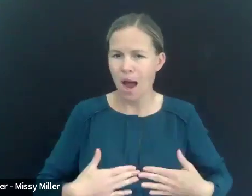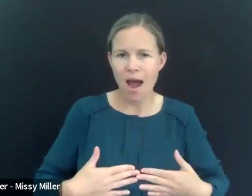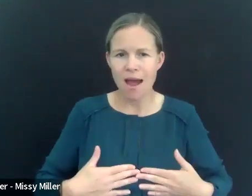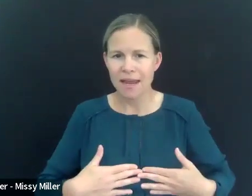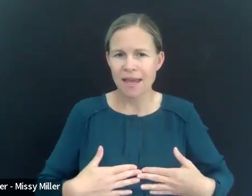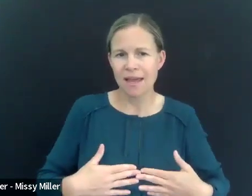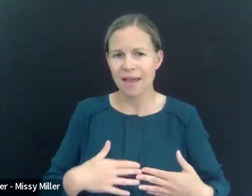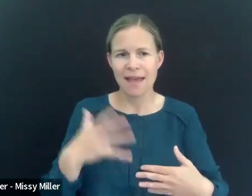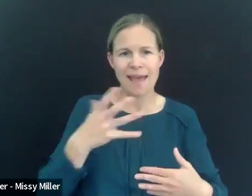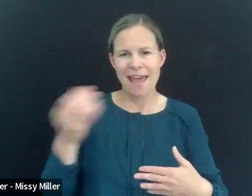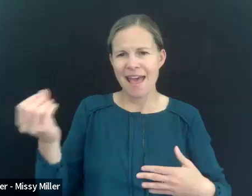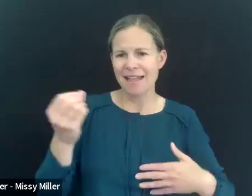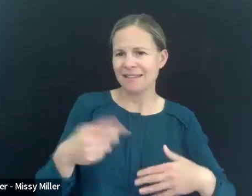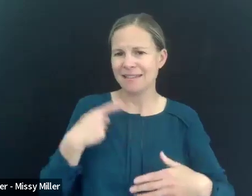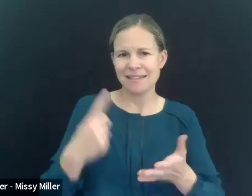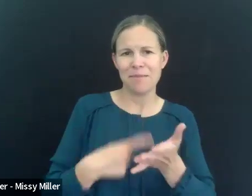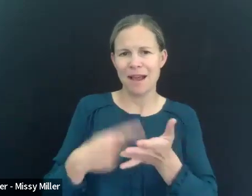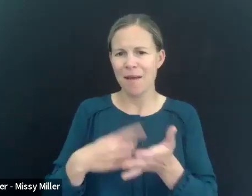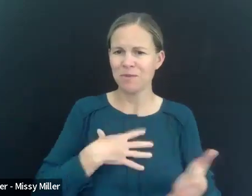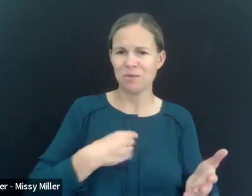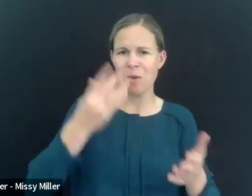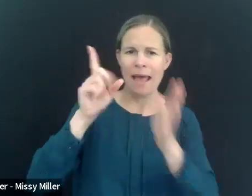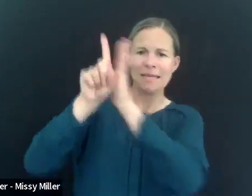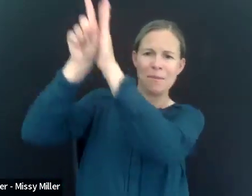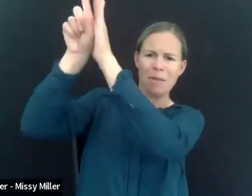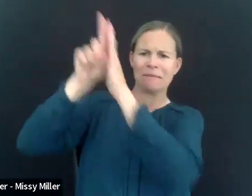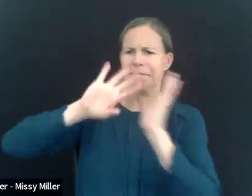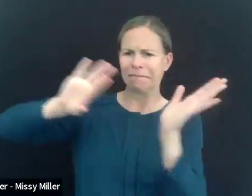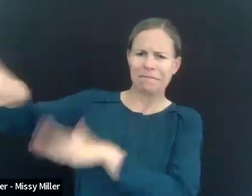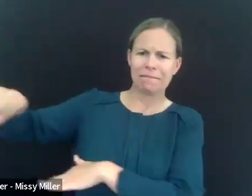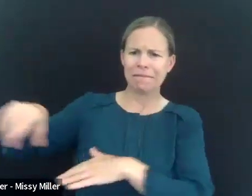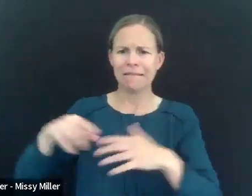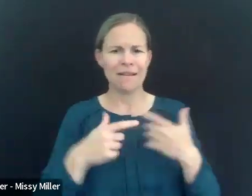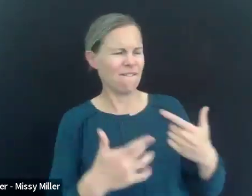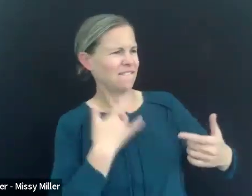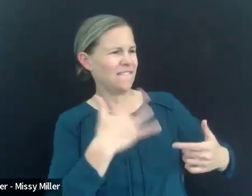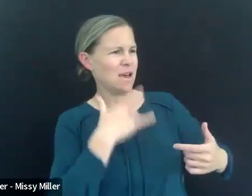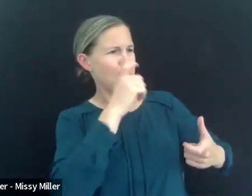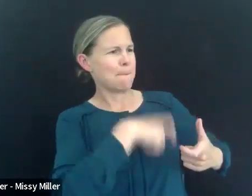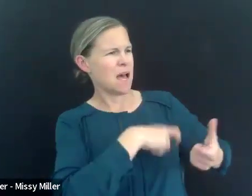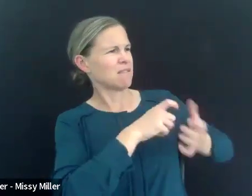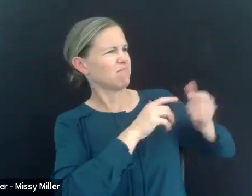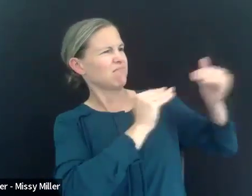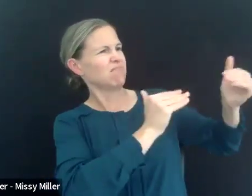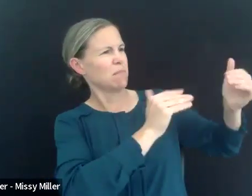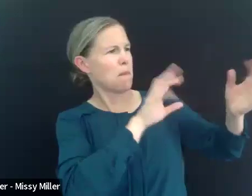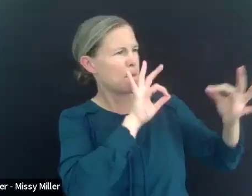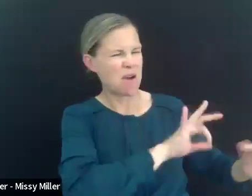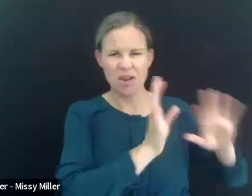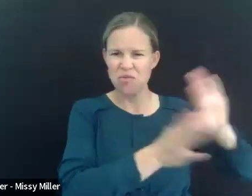us all, friggin' Layla. Shake off perfectionism, shake off